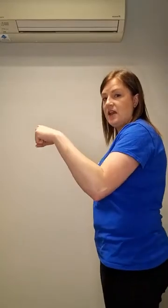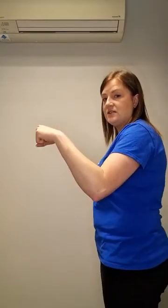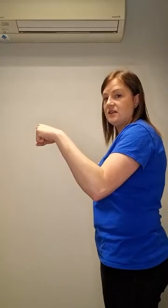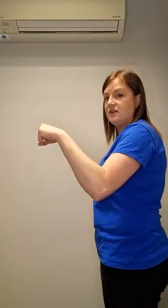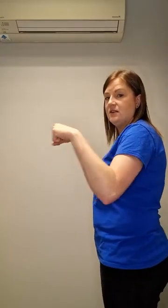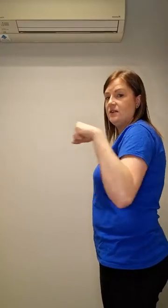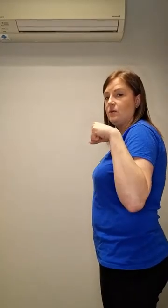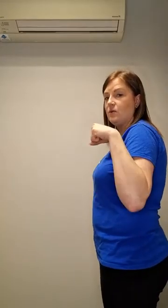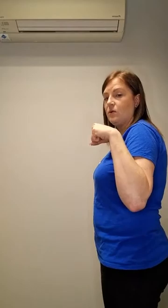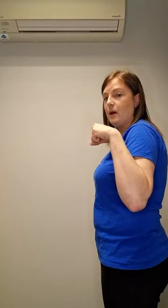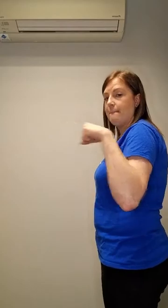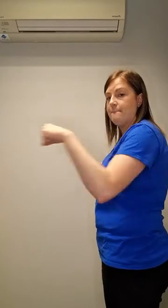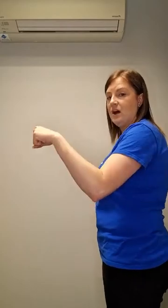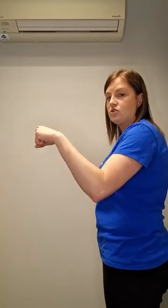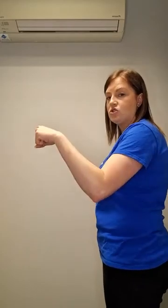Hit or punch.